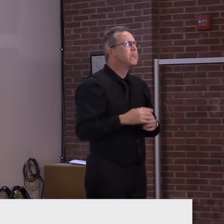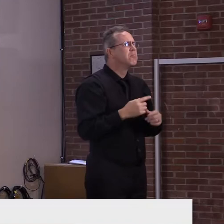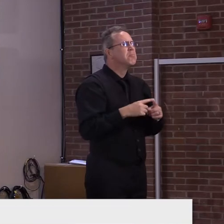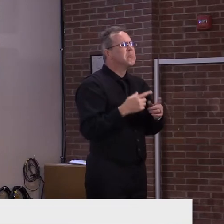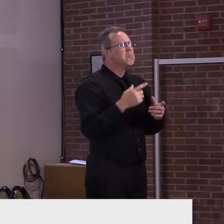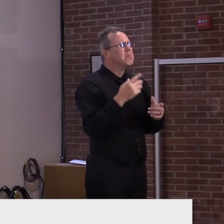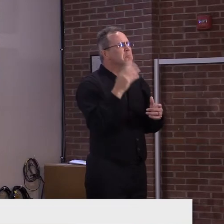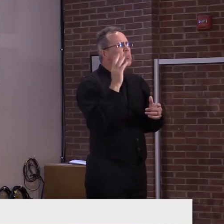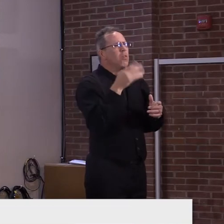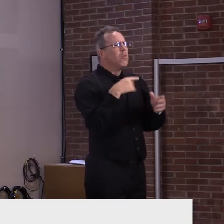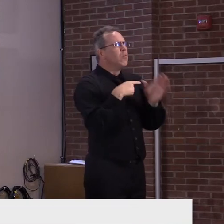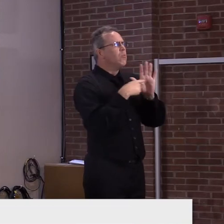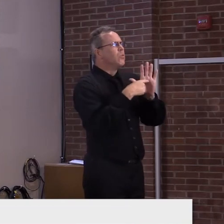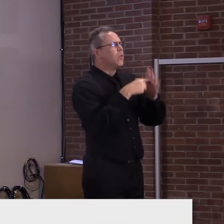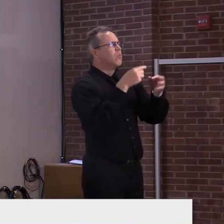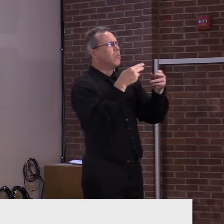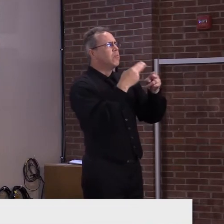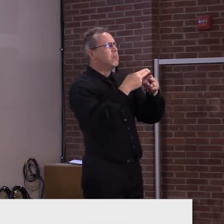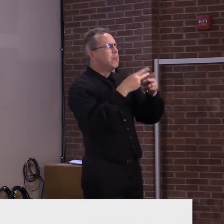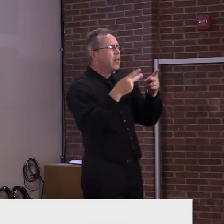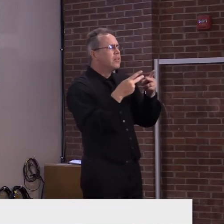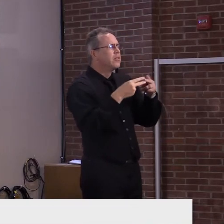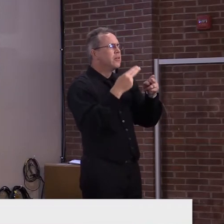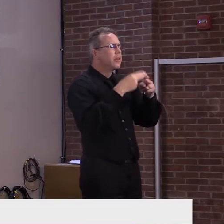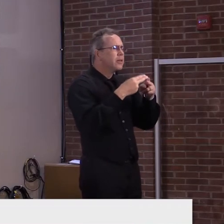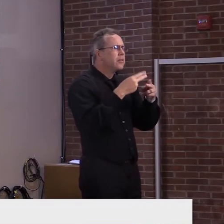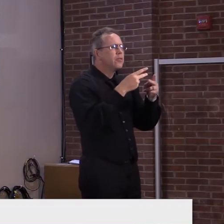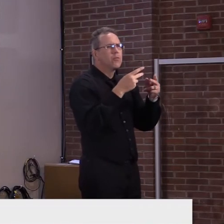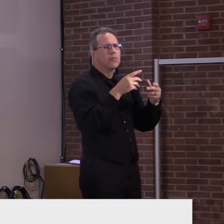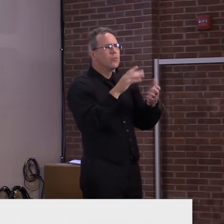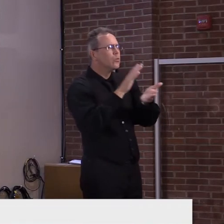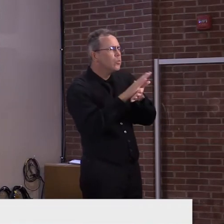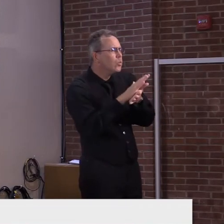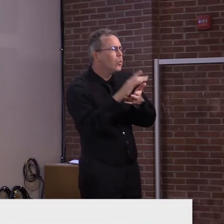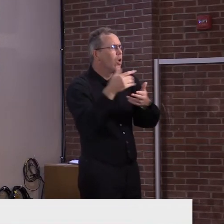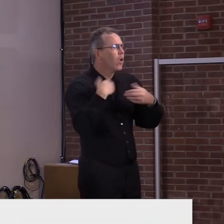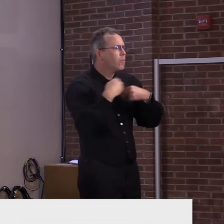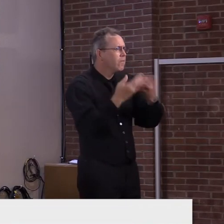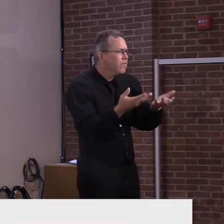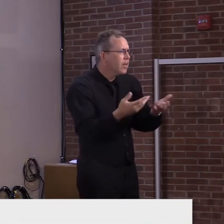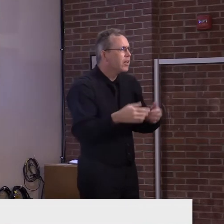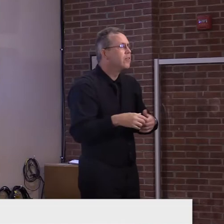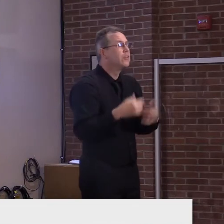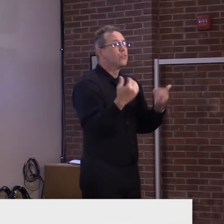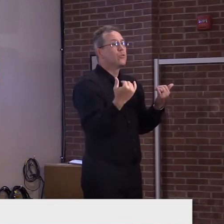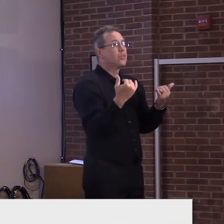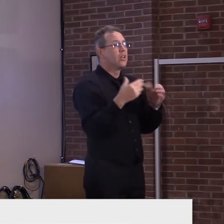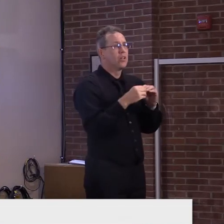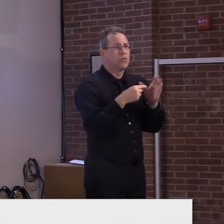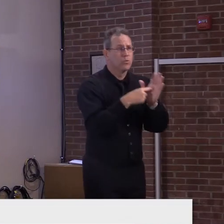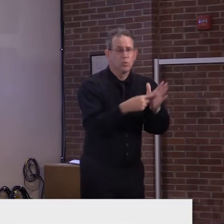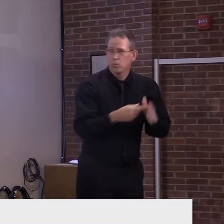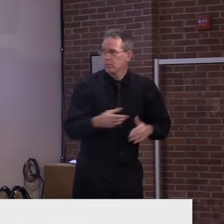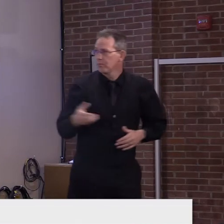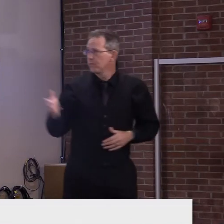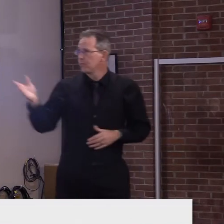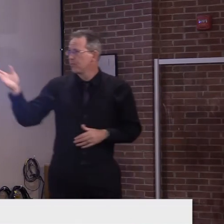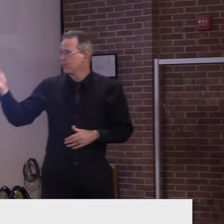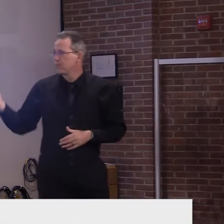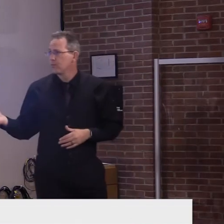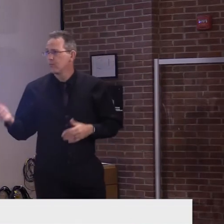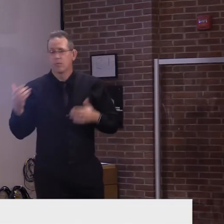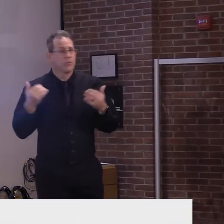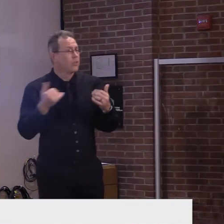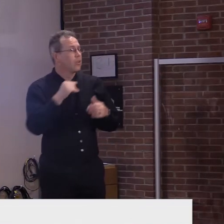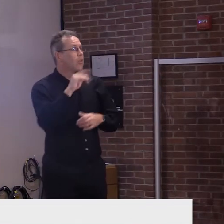here's where you'll find the 37 pop-up and school-based clinics this week. Today, August 31st, Hazen Union High School in